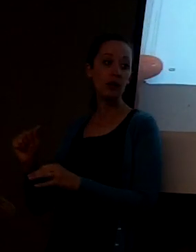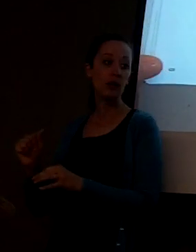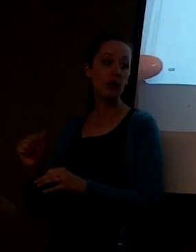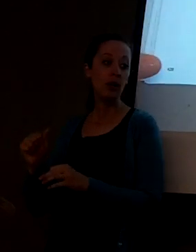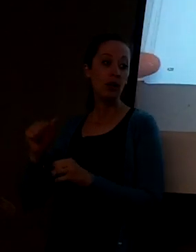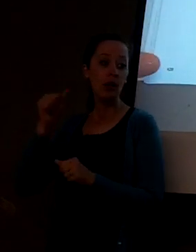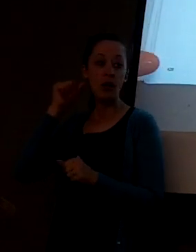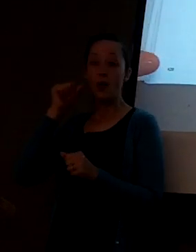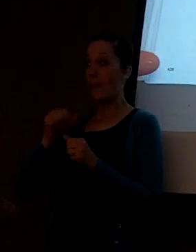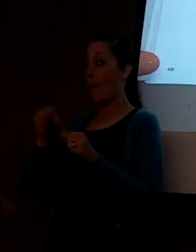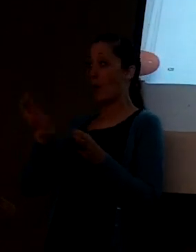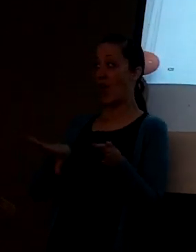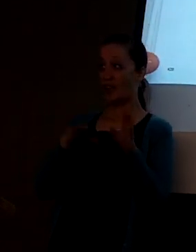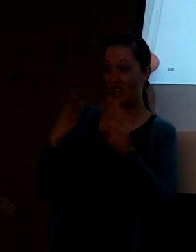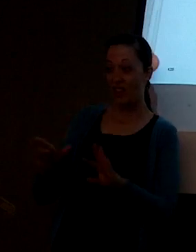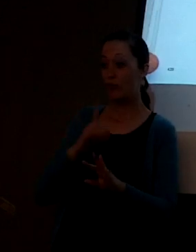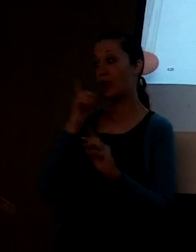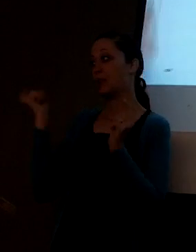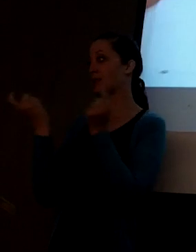of death